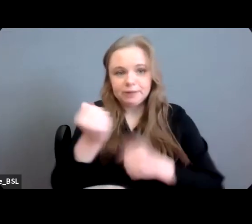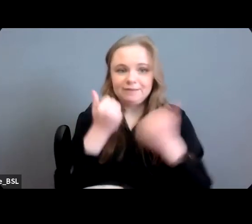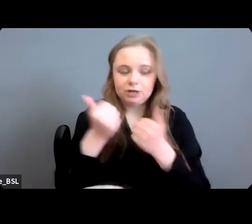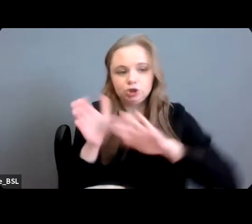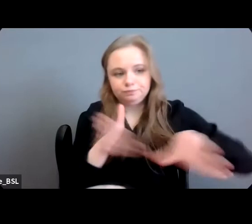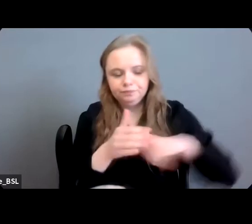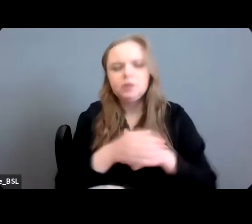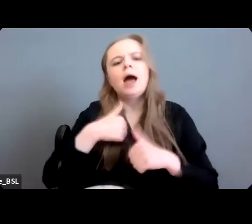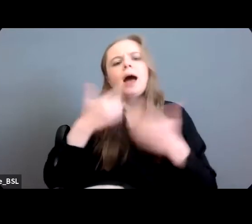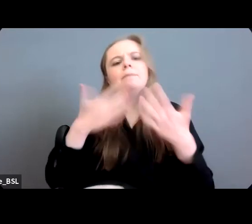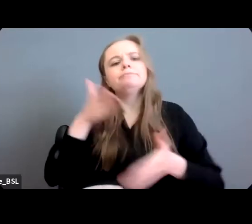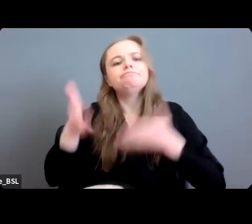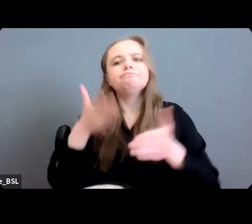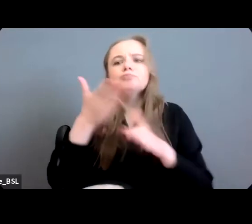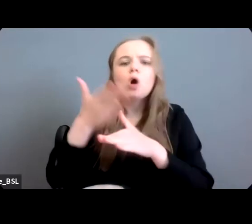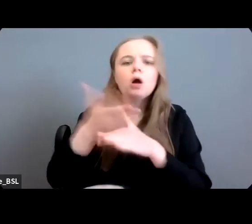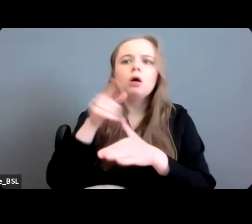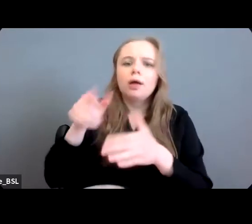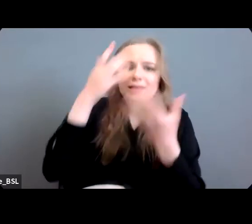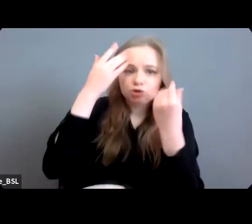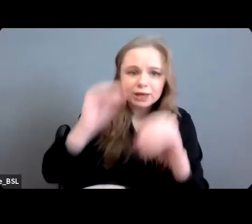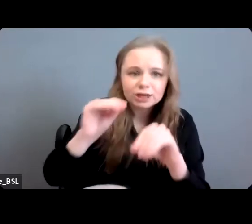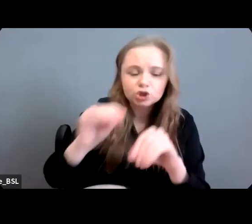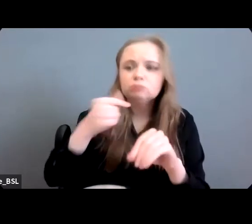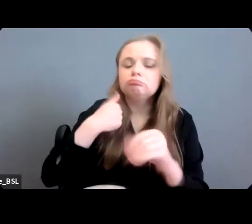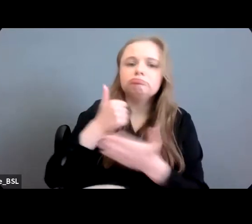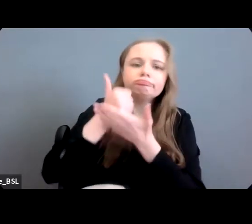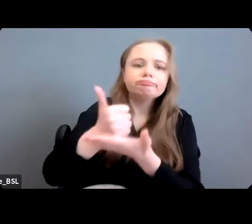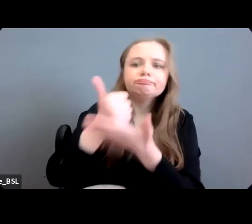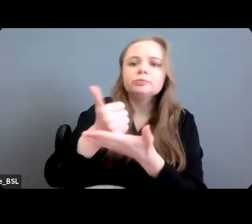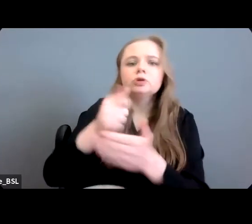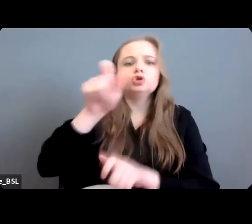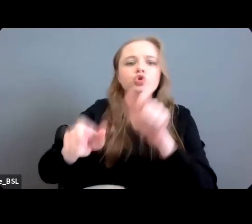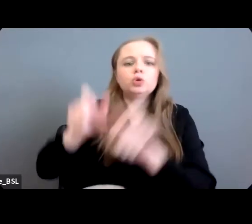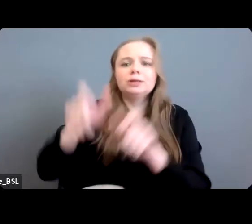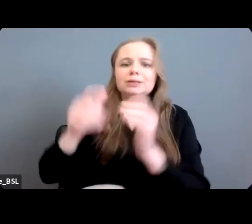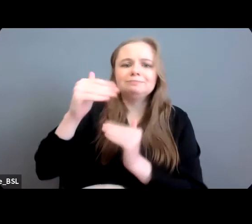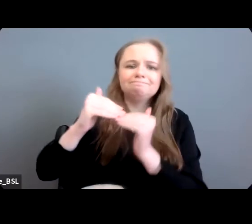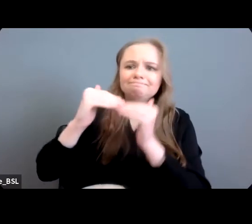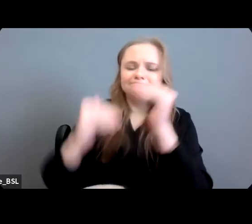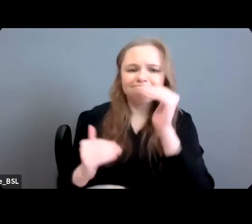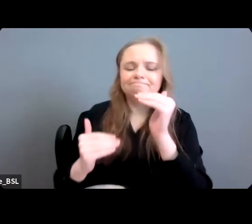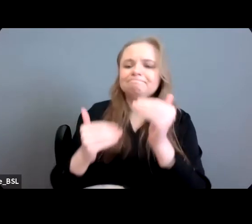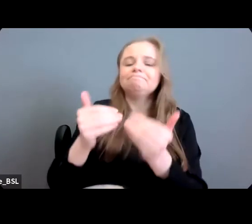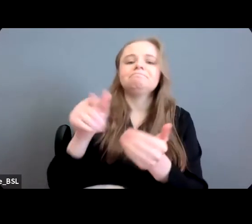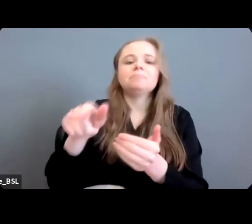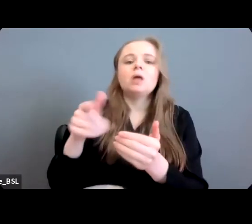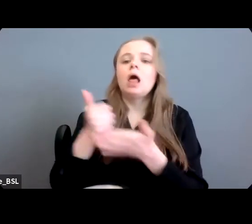I've worked to getting disadvantaged students into selective universities, mostly looking at students